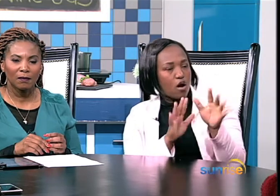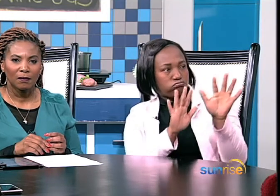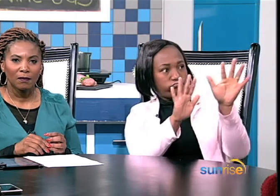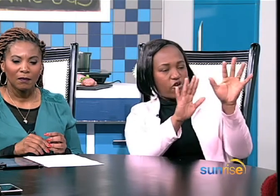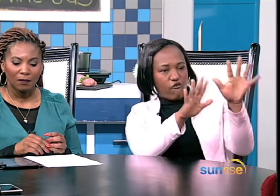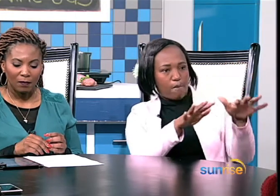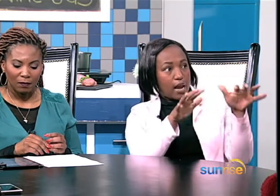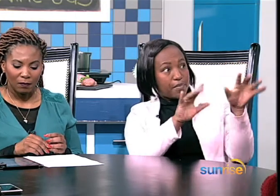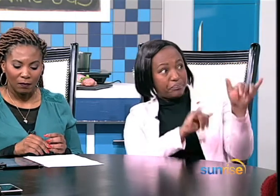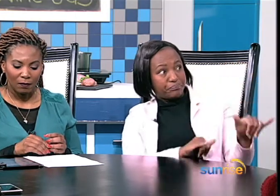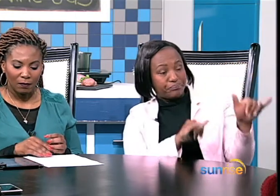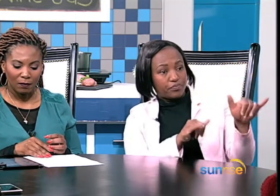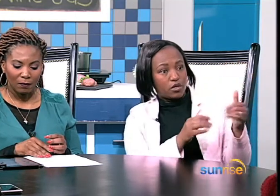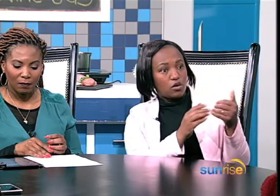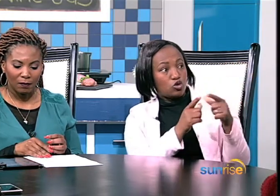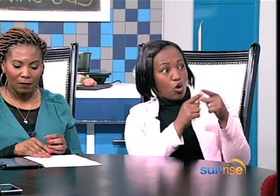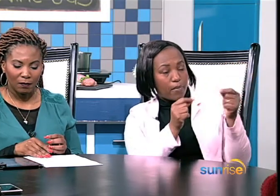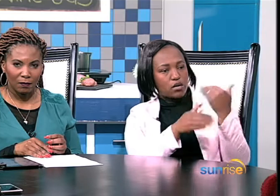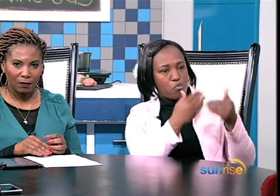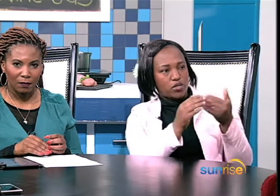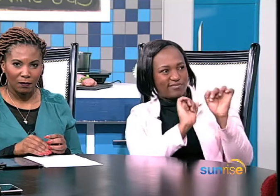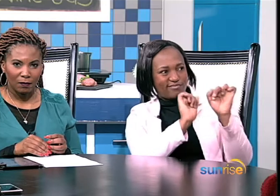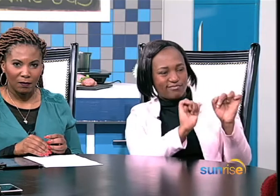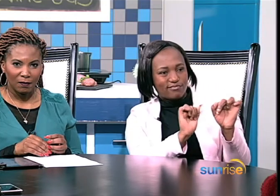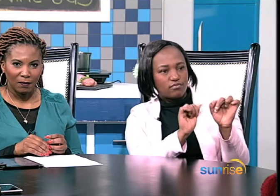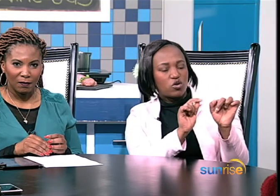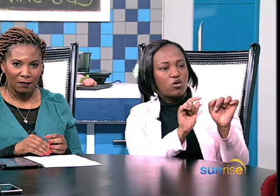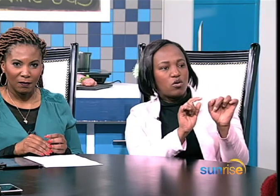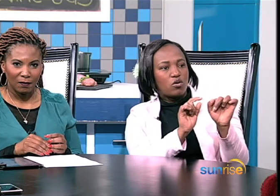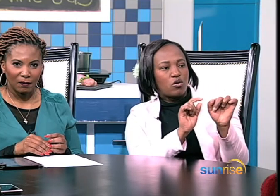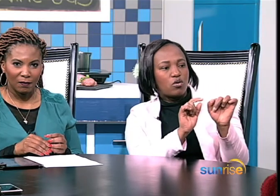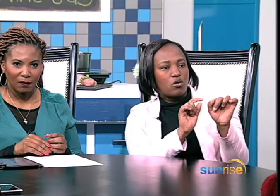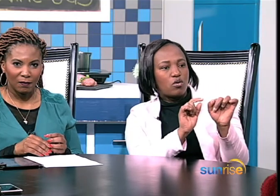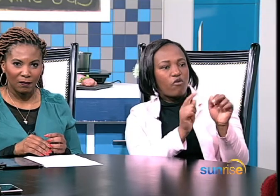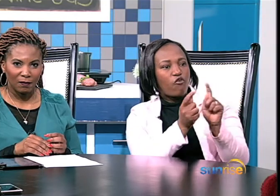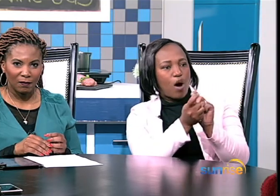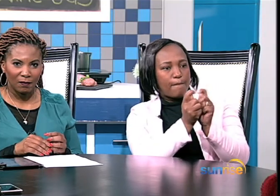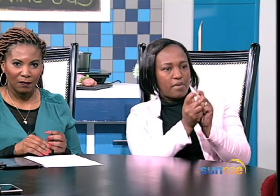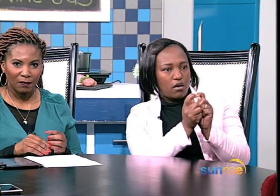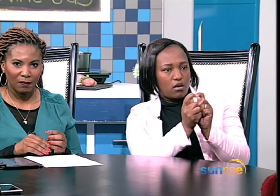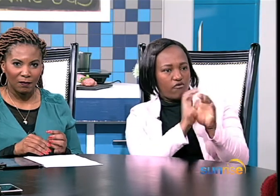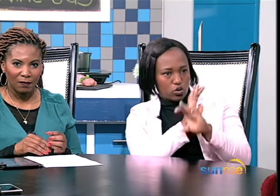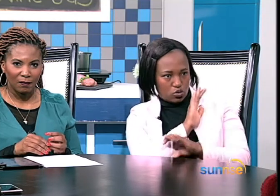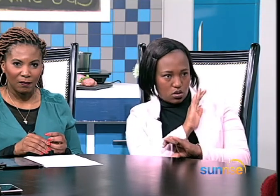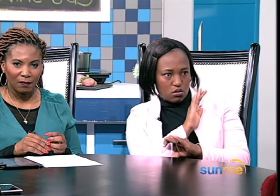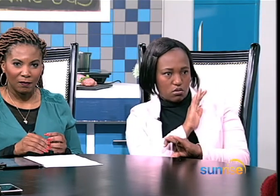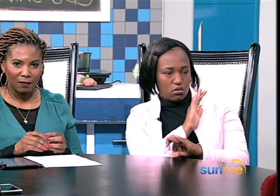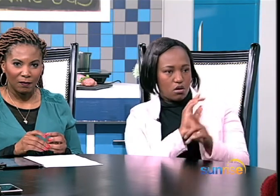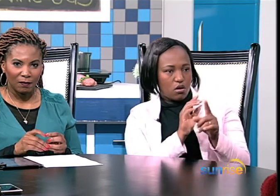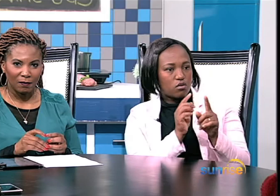to complete its processes when it comes to the amendment of the Constitution. But